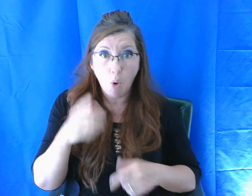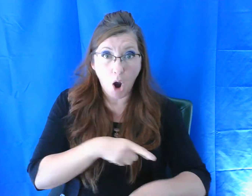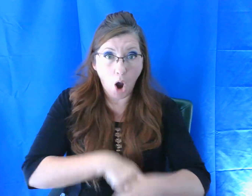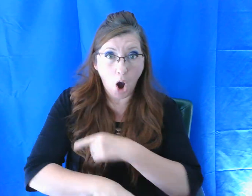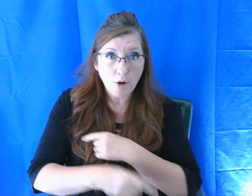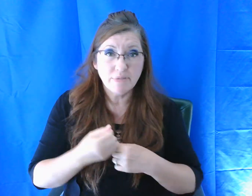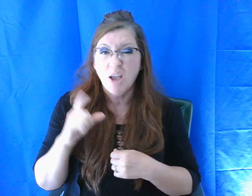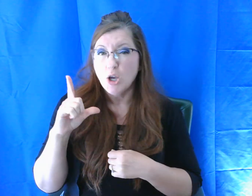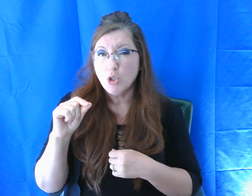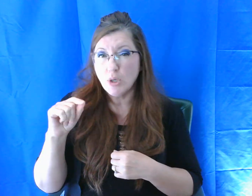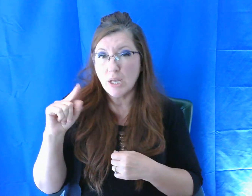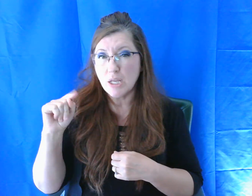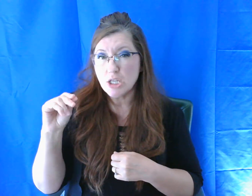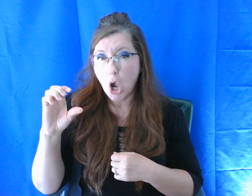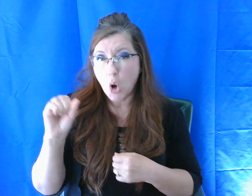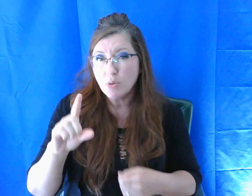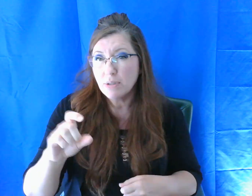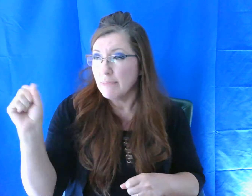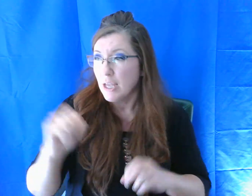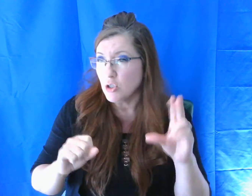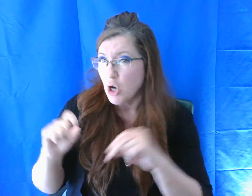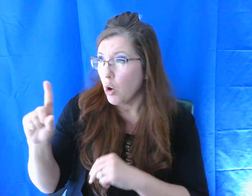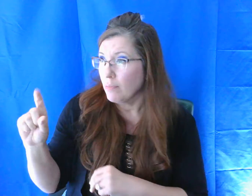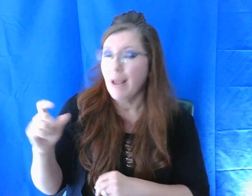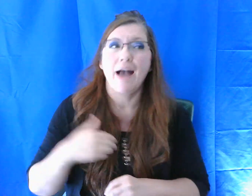20 toes? Yes or no? She has 2 arms and